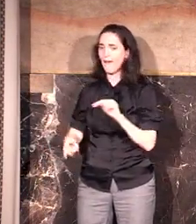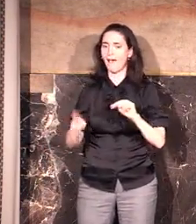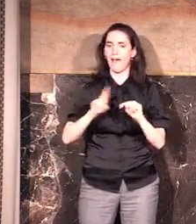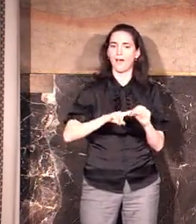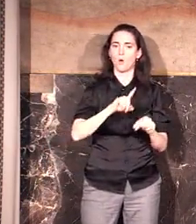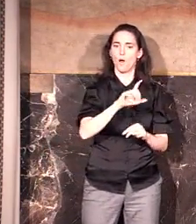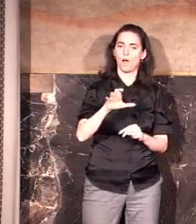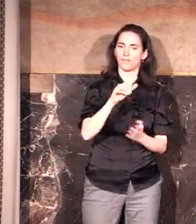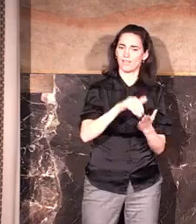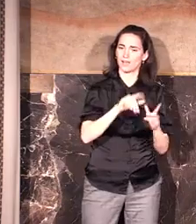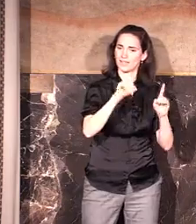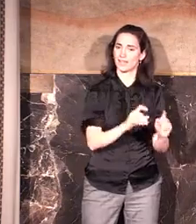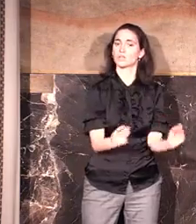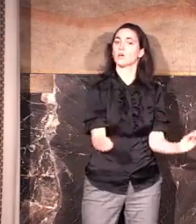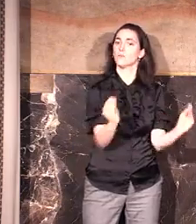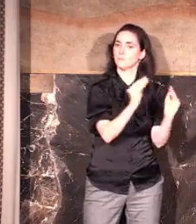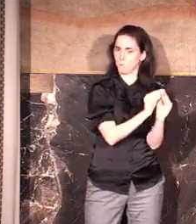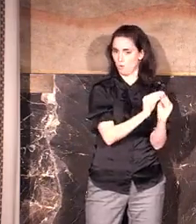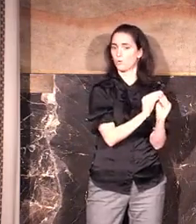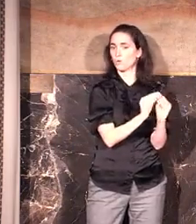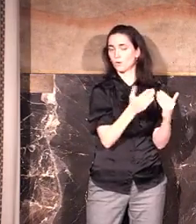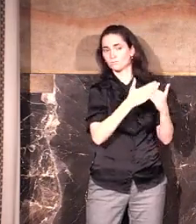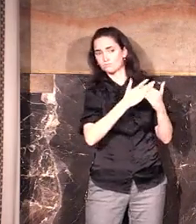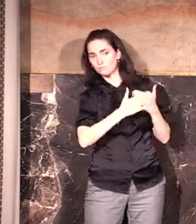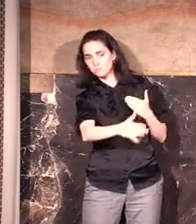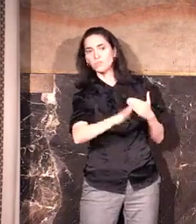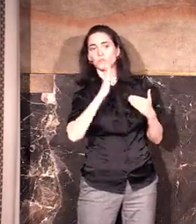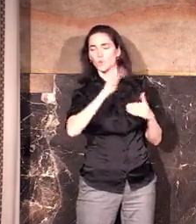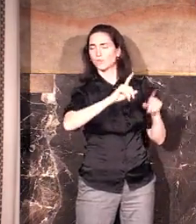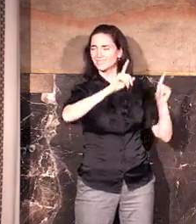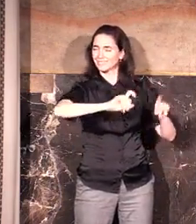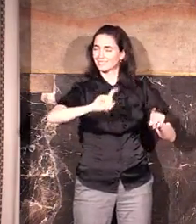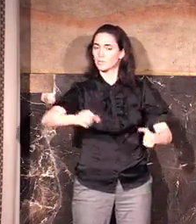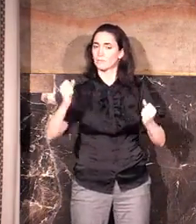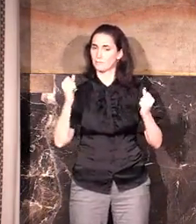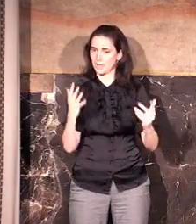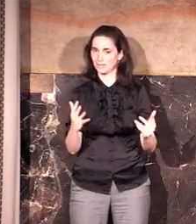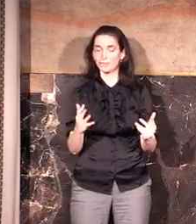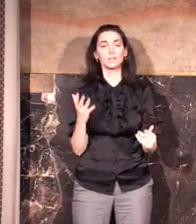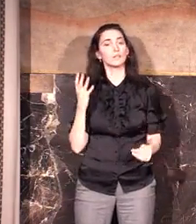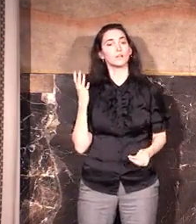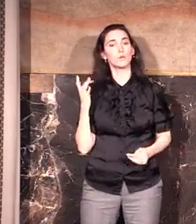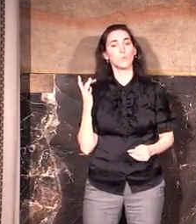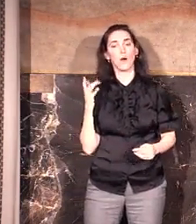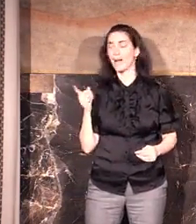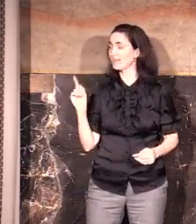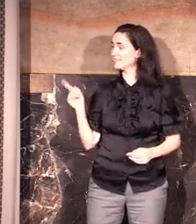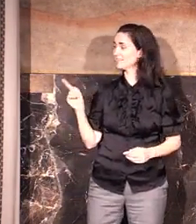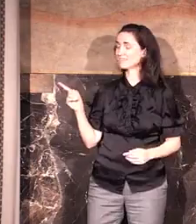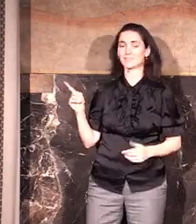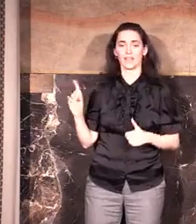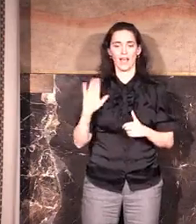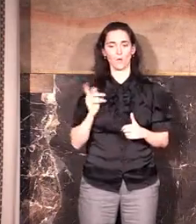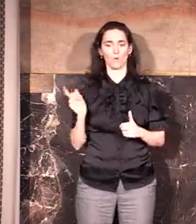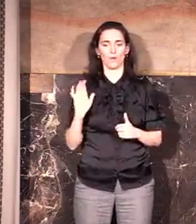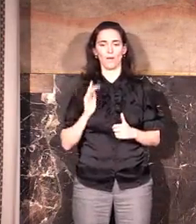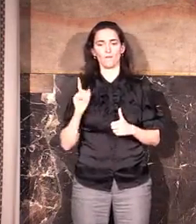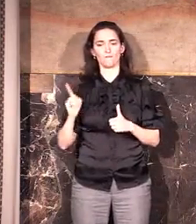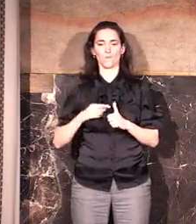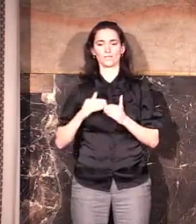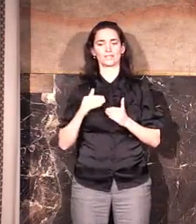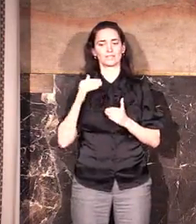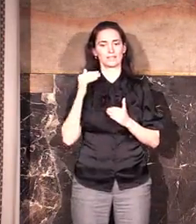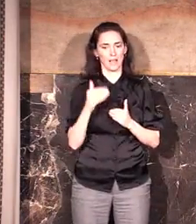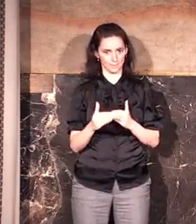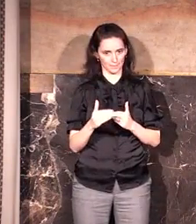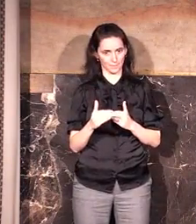and go to where we need to go to be able to test. Because again, that's critically the first step that's going to lead us to the